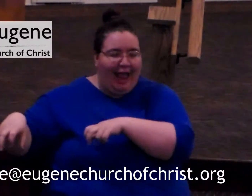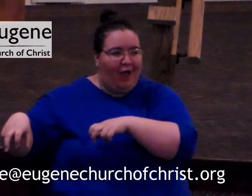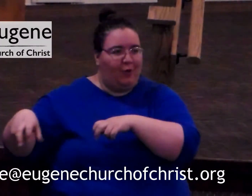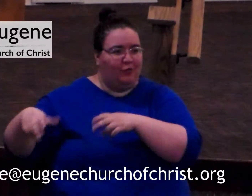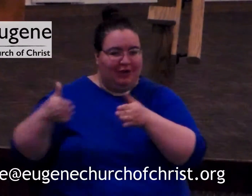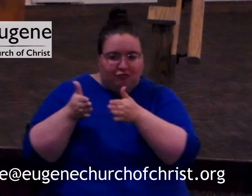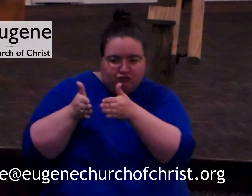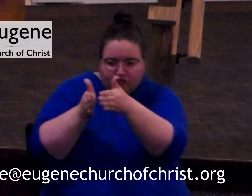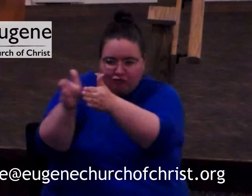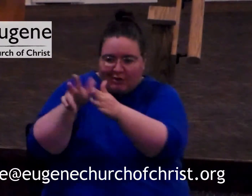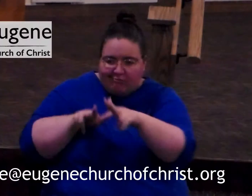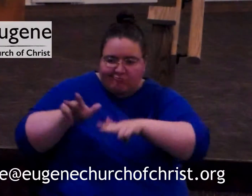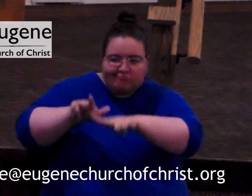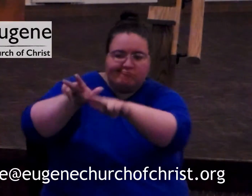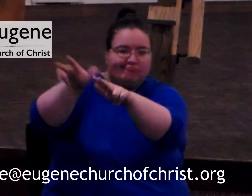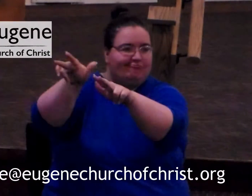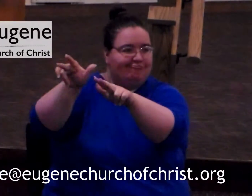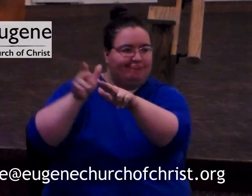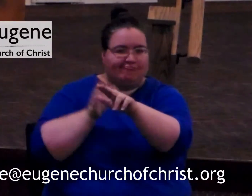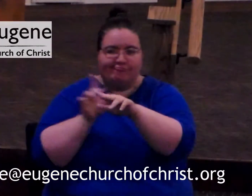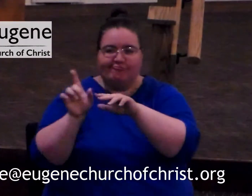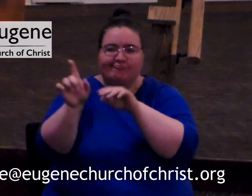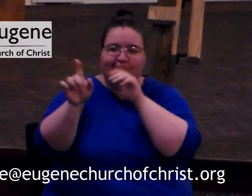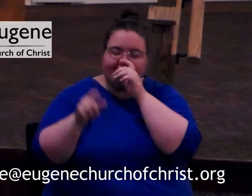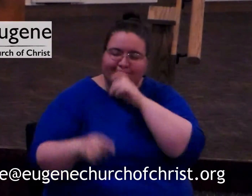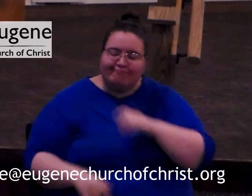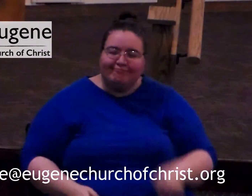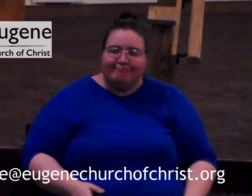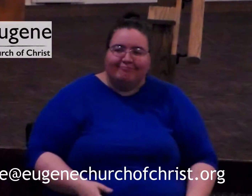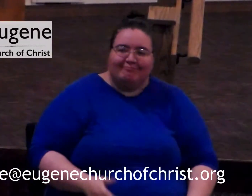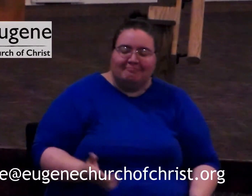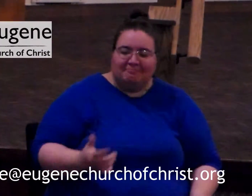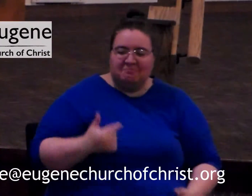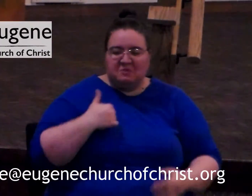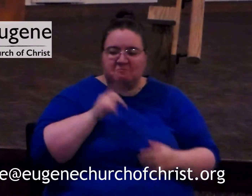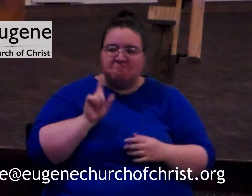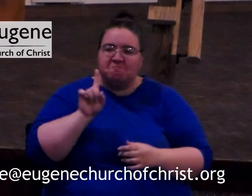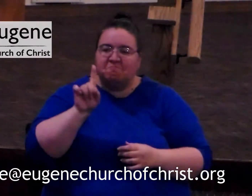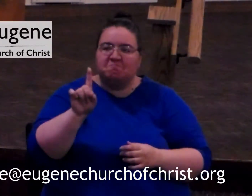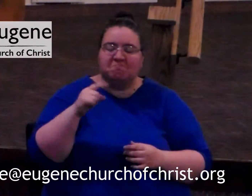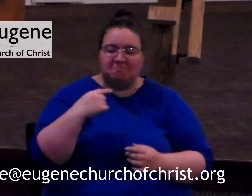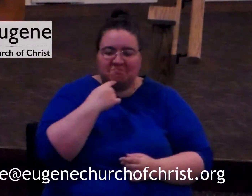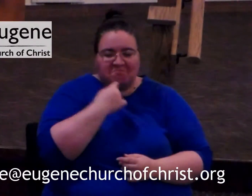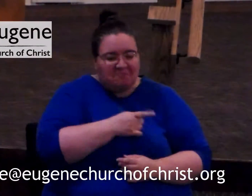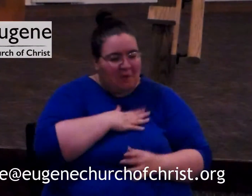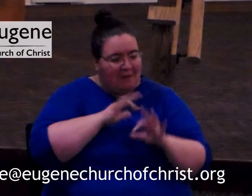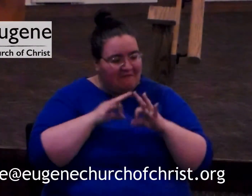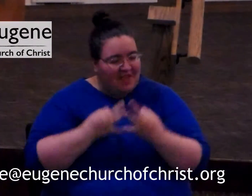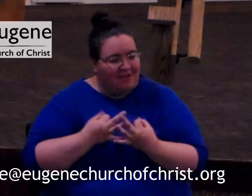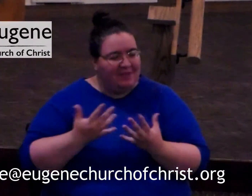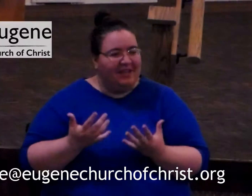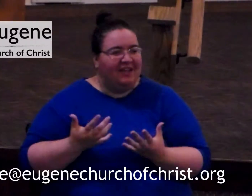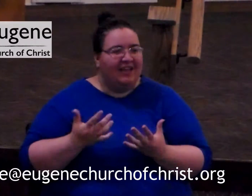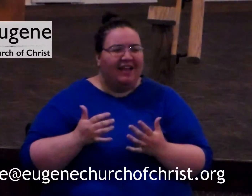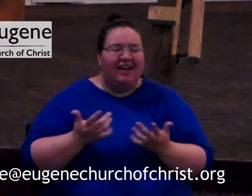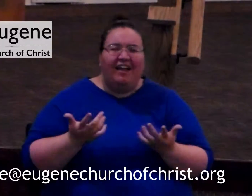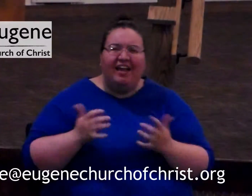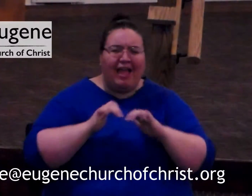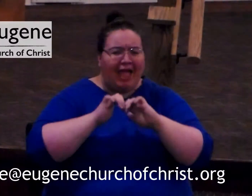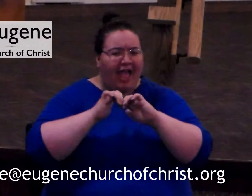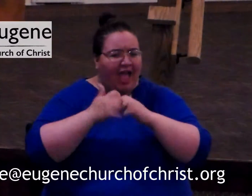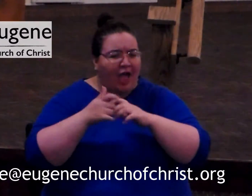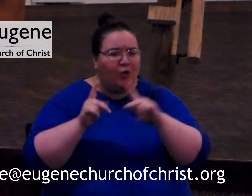through the redwoods. And I said to my family somewhere through that, how can people see